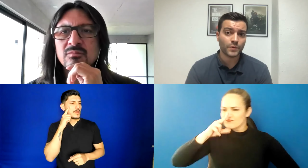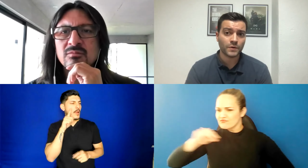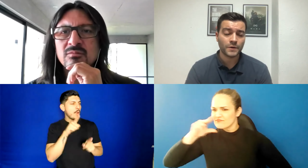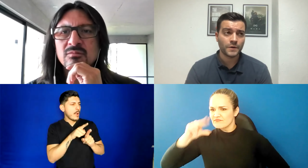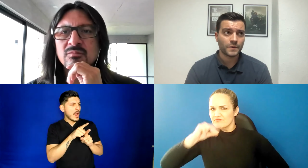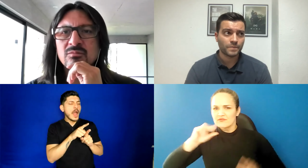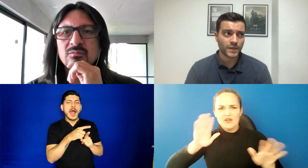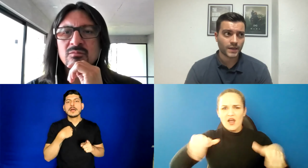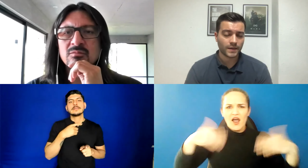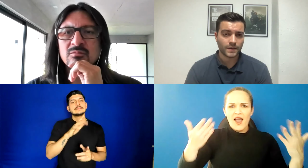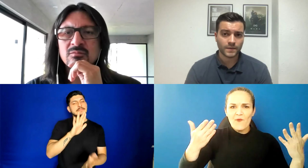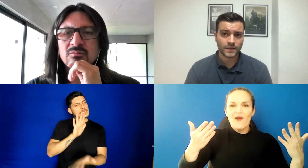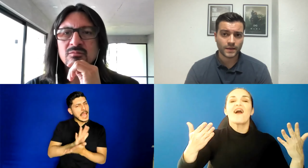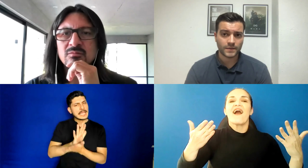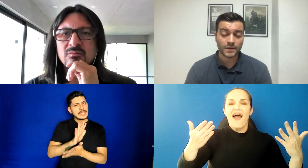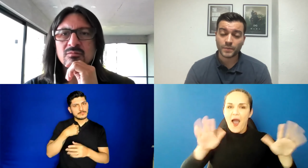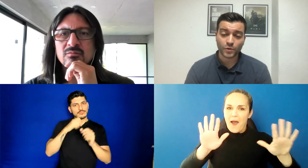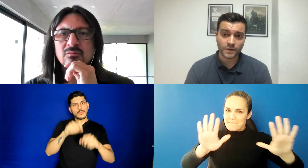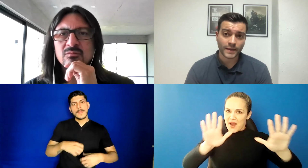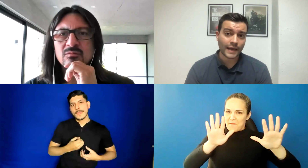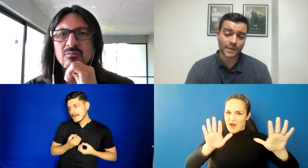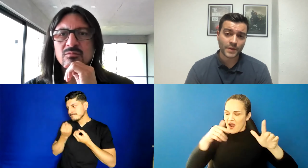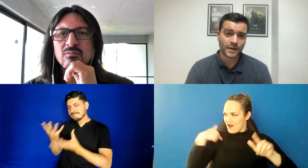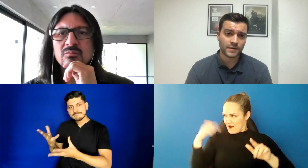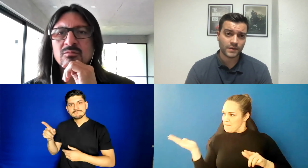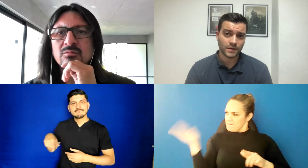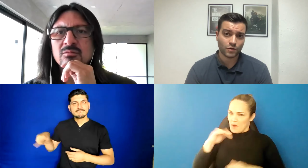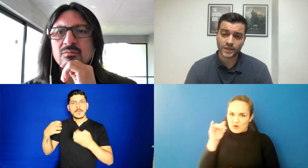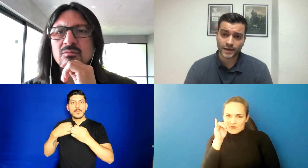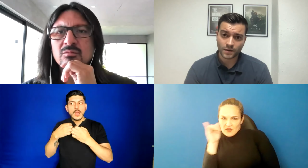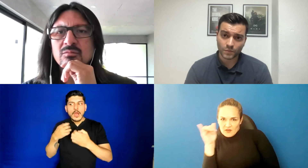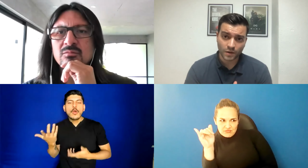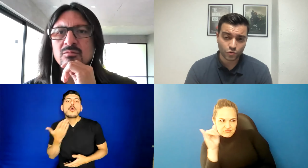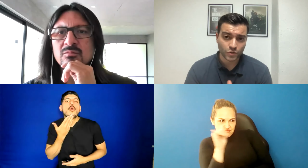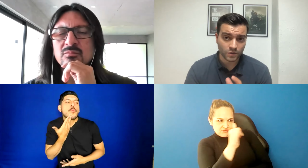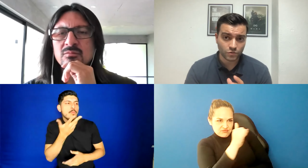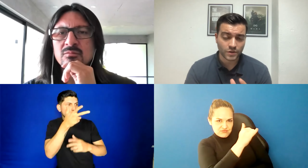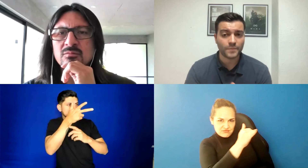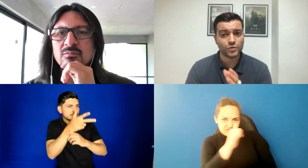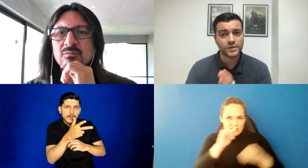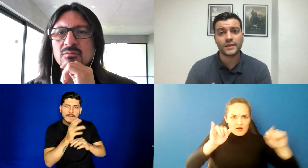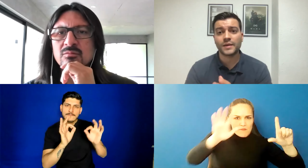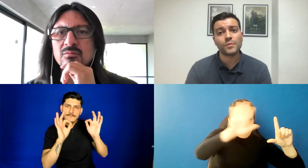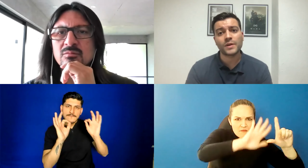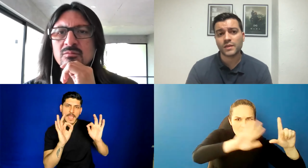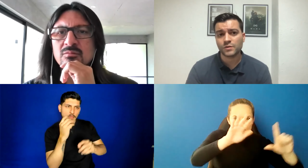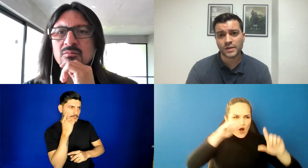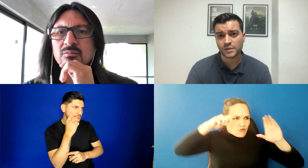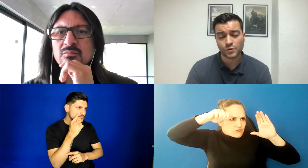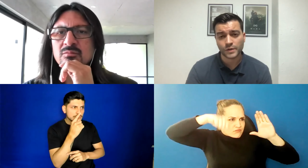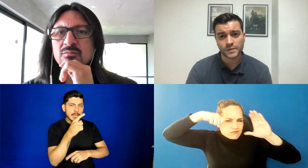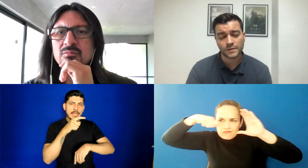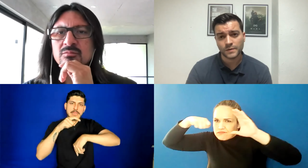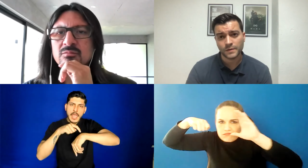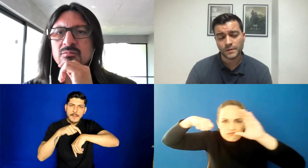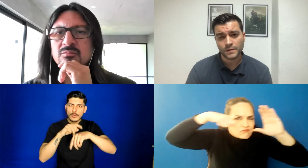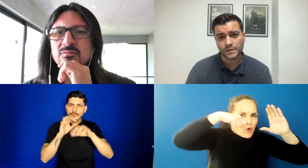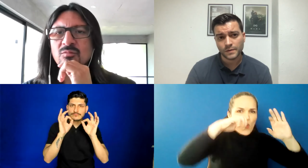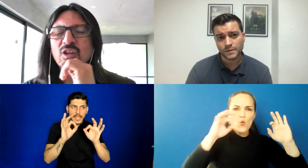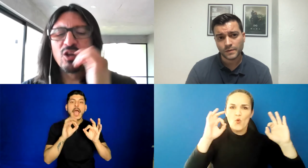we also have to recognize the peacefulness of the team and